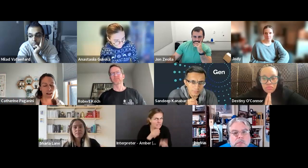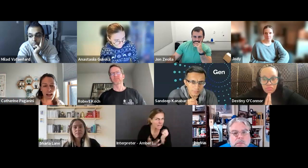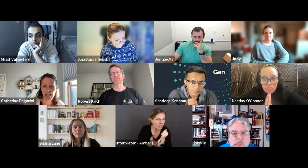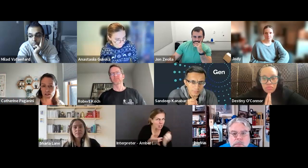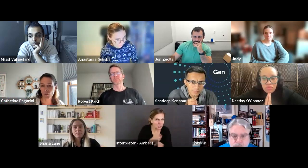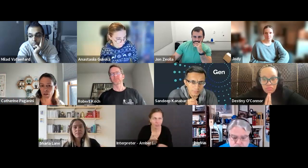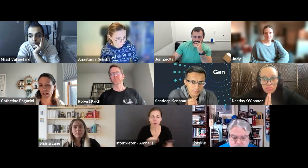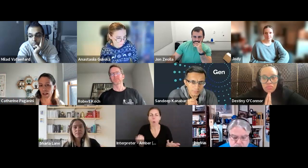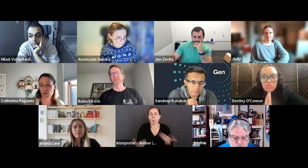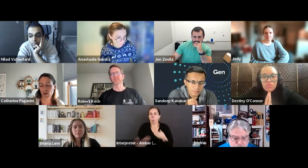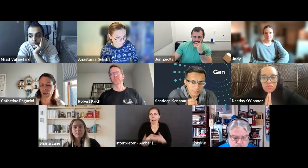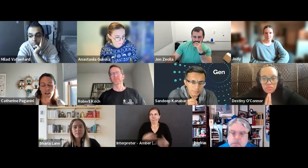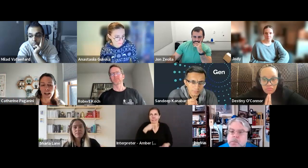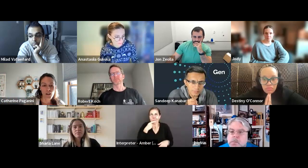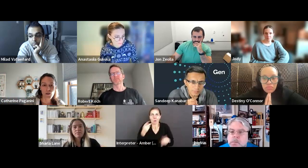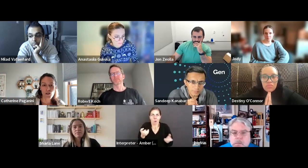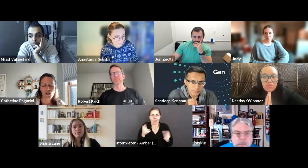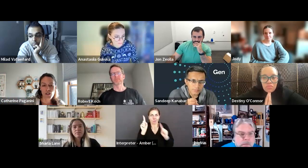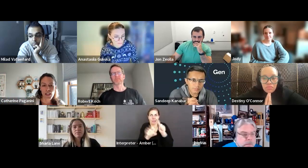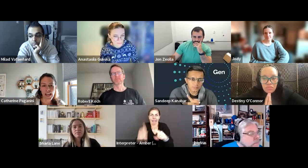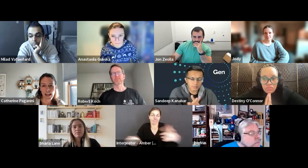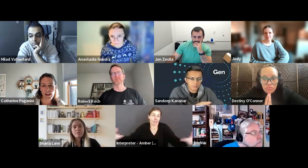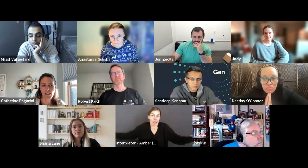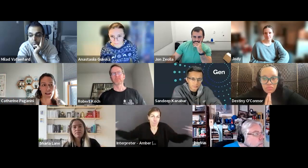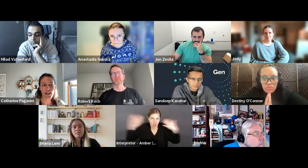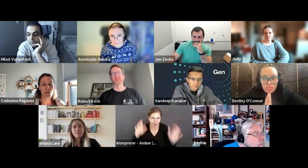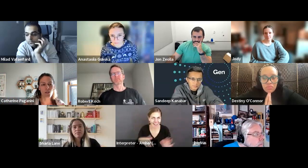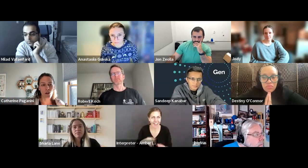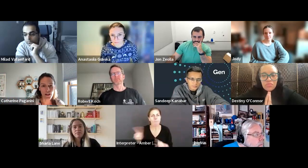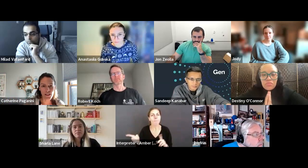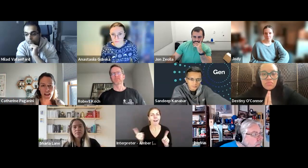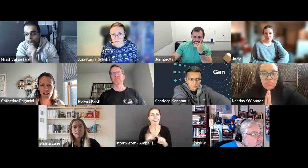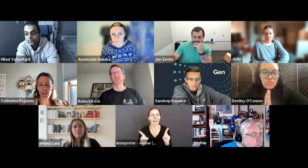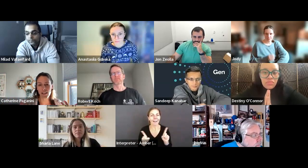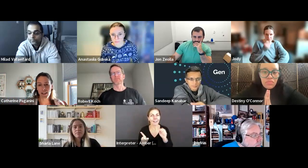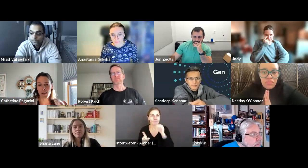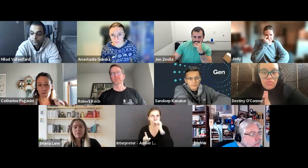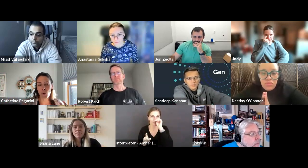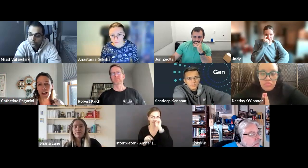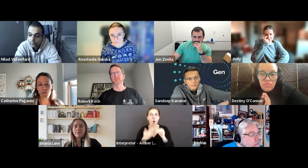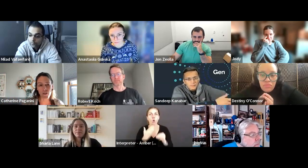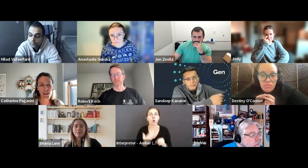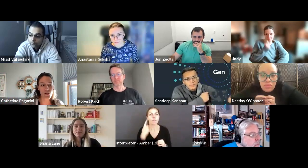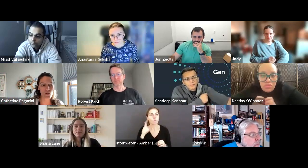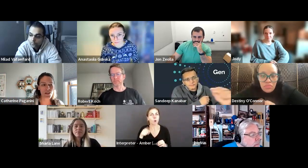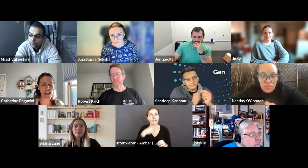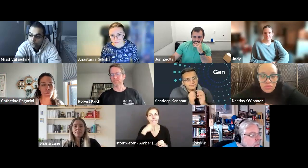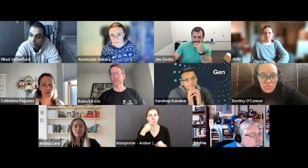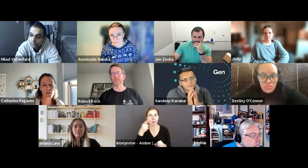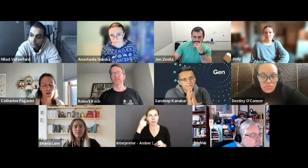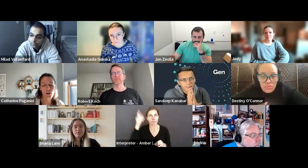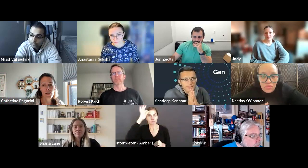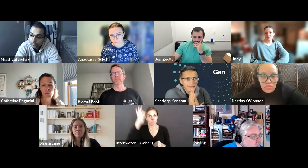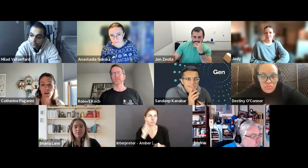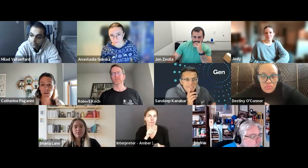want to ask or engage, or I don't know, it's just like having that contact and putting a face to